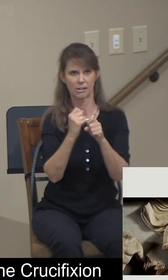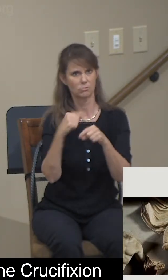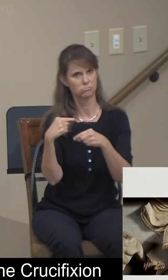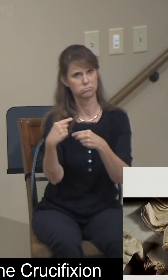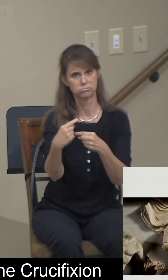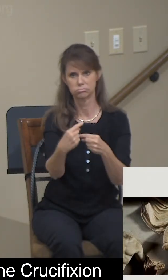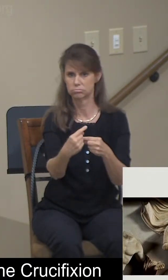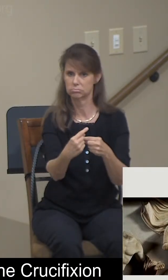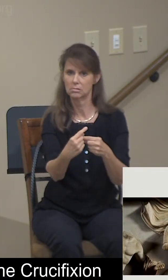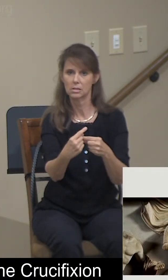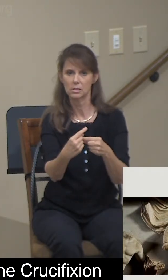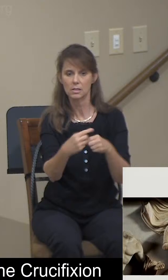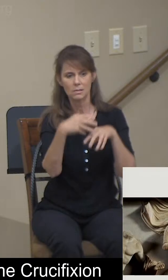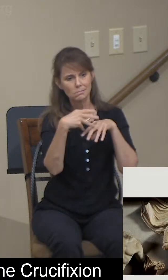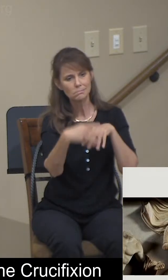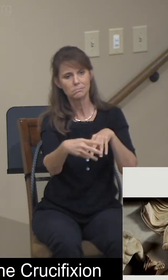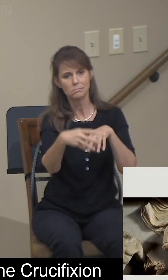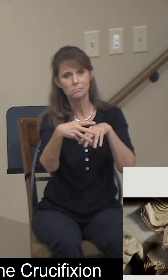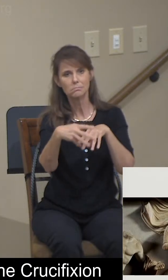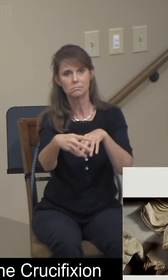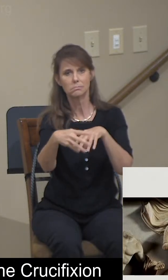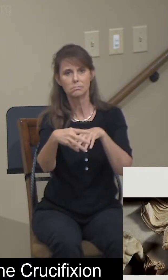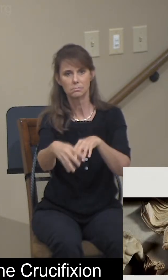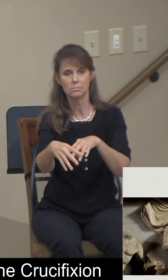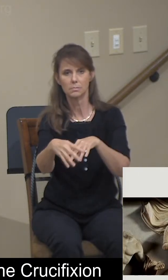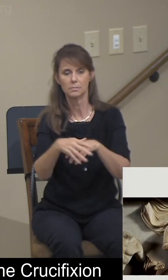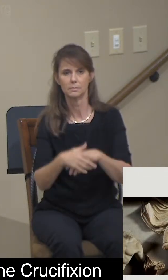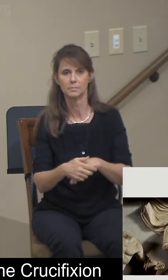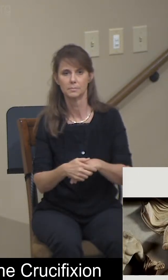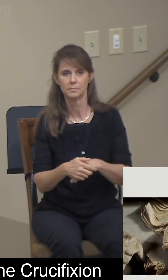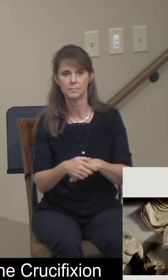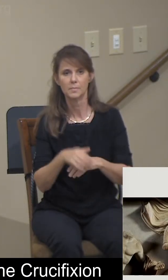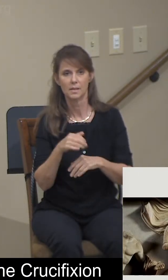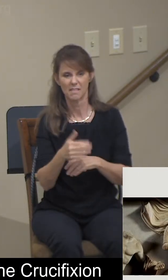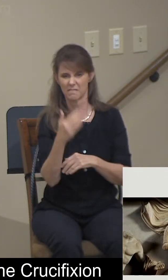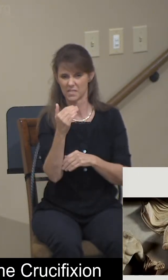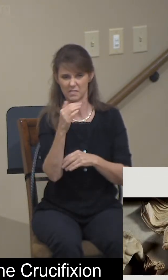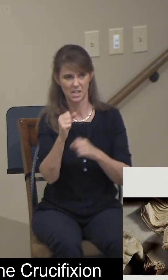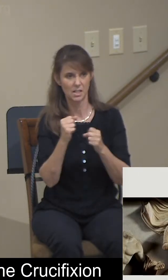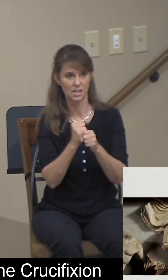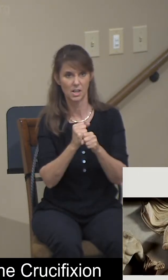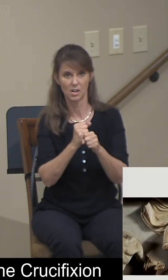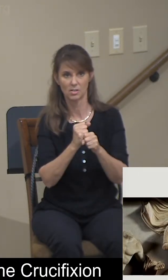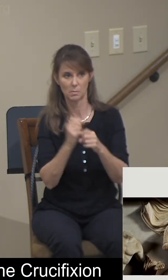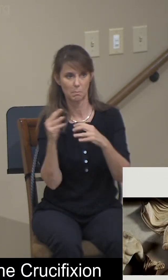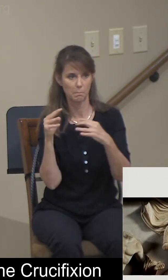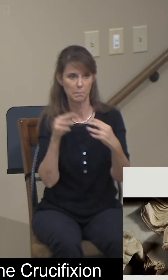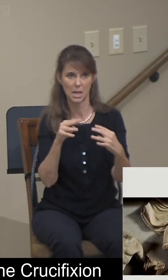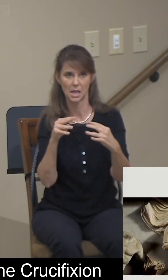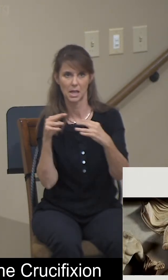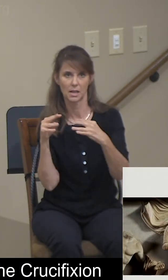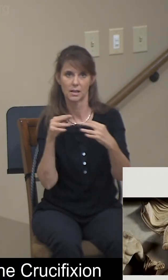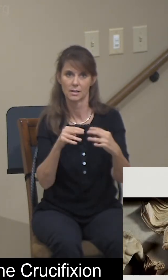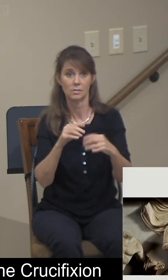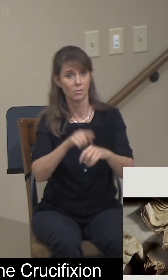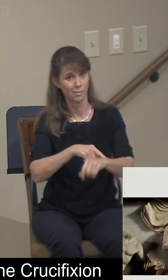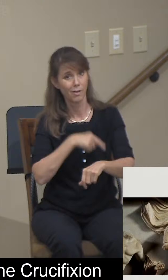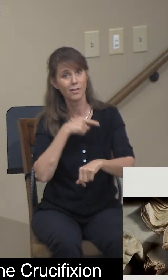the problem and what forces them to stop is that 15 years of battle is a long, long